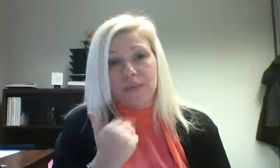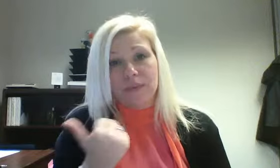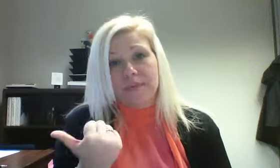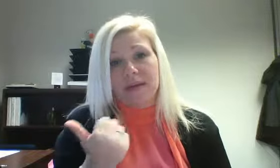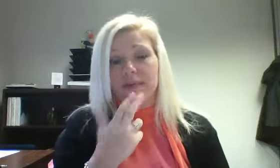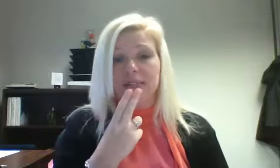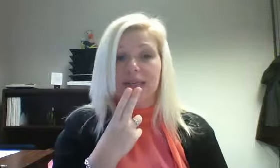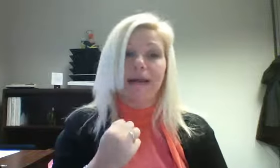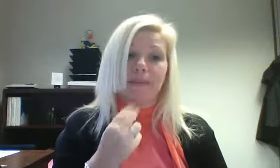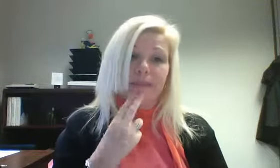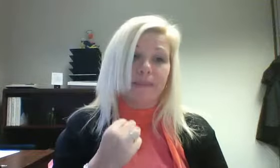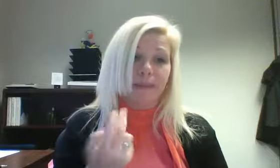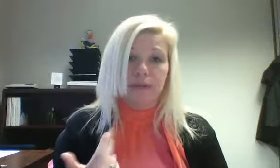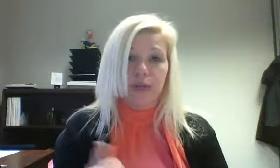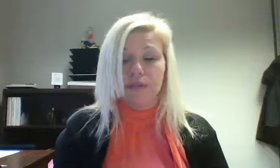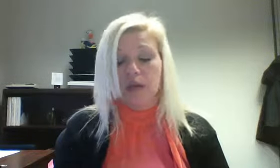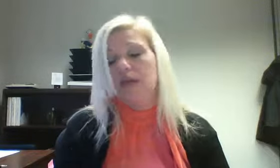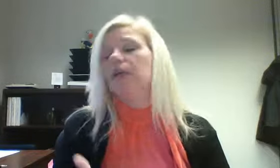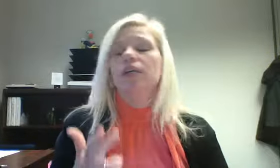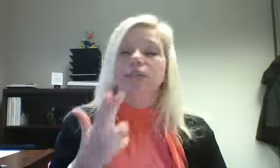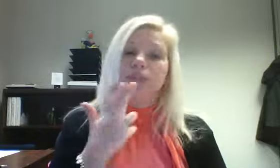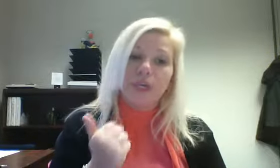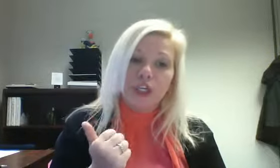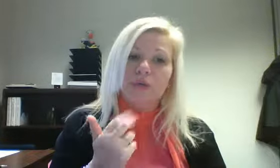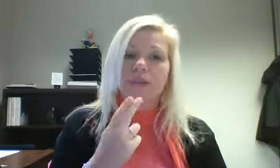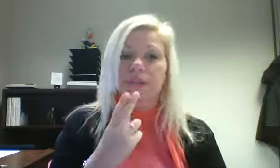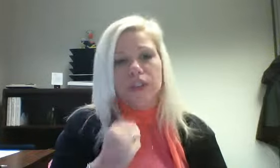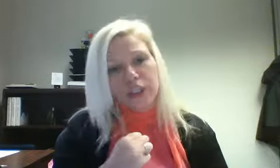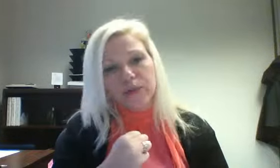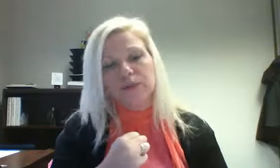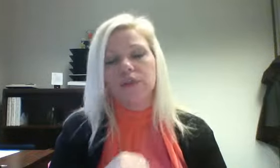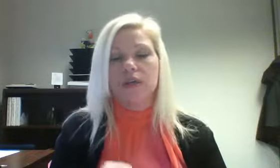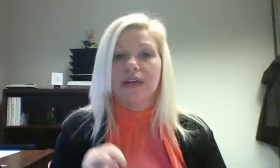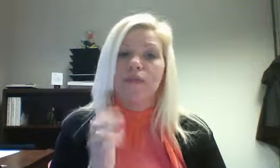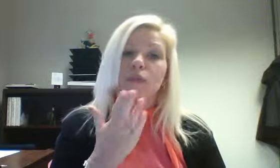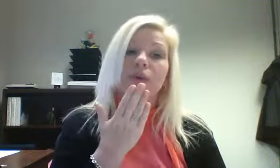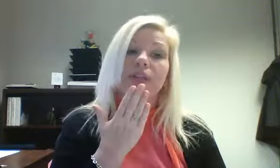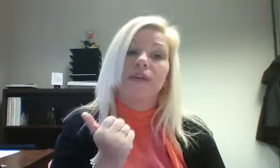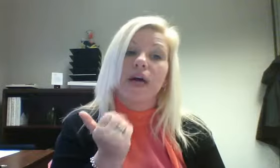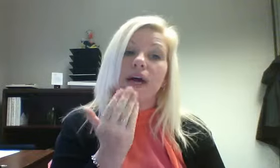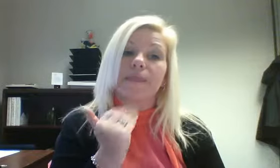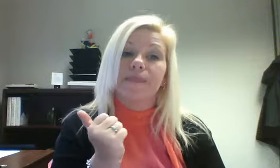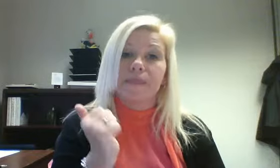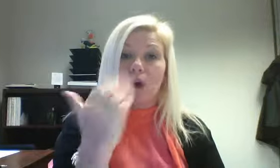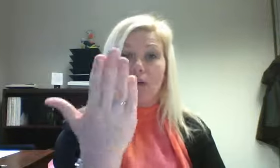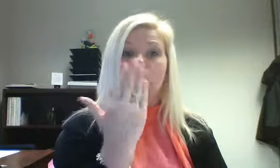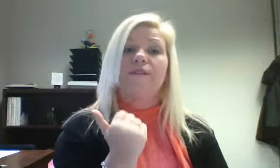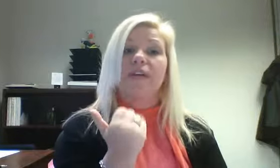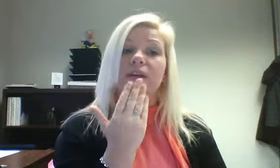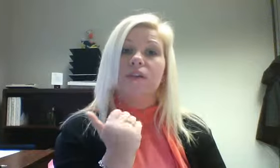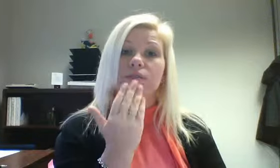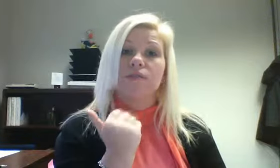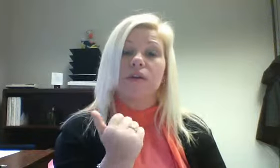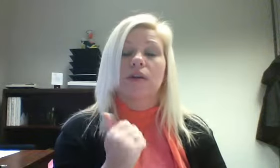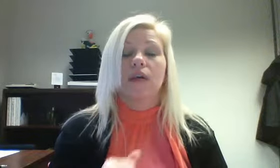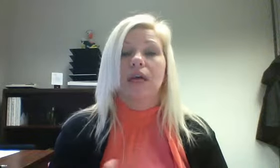with my thumb sticking out, but some people don't. So cute, cute. If you do it with all 4 fingers, it